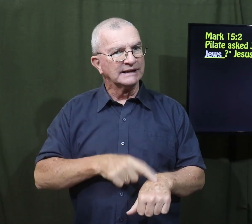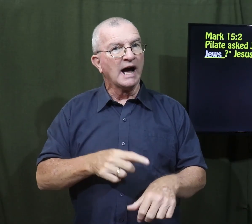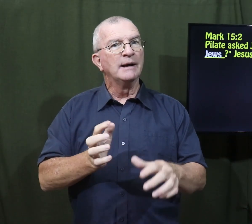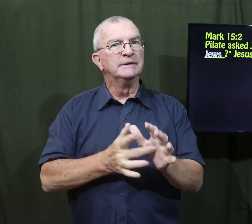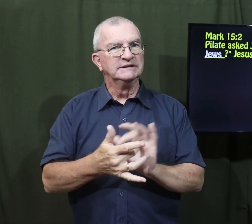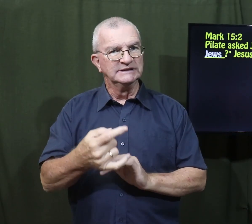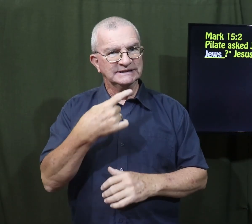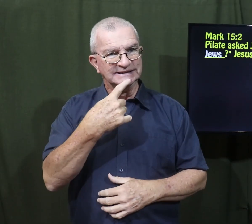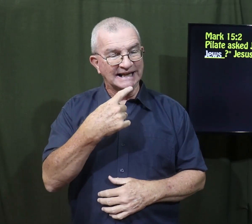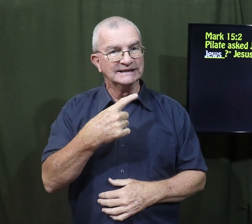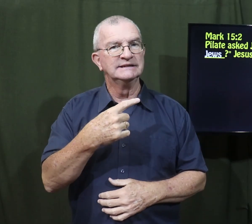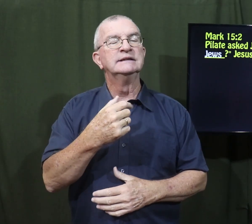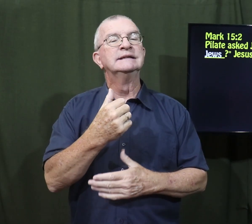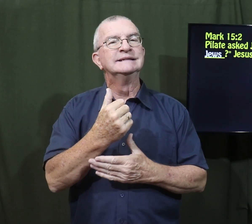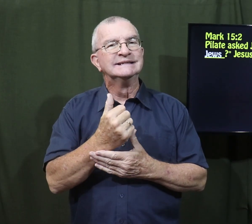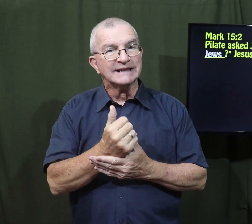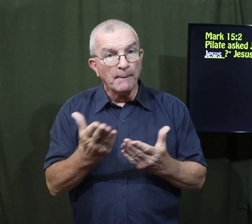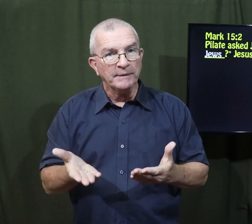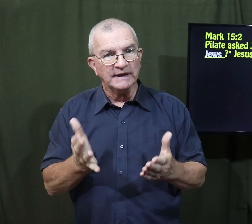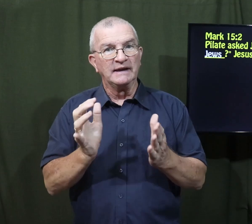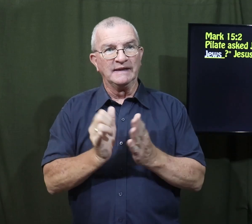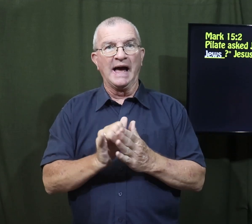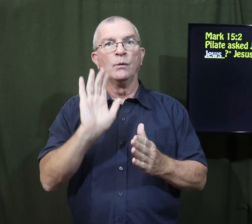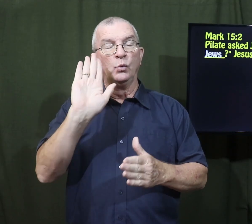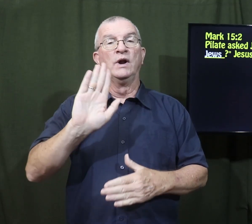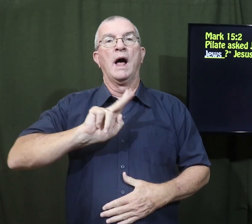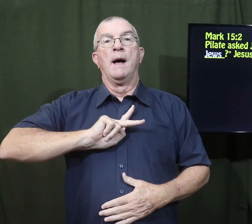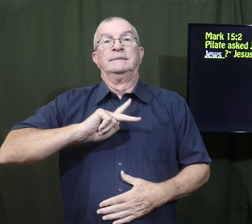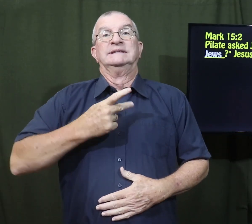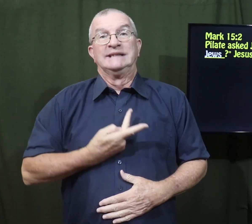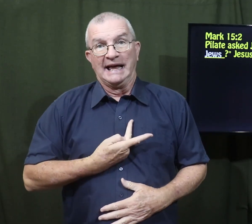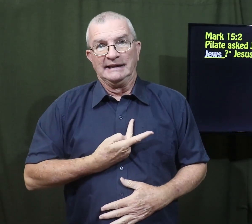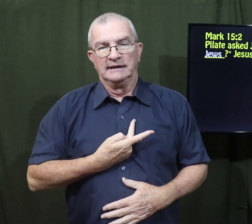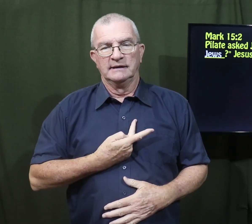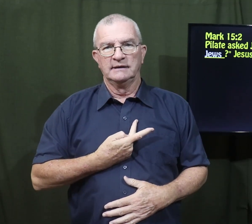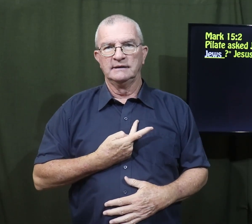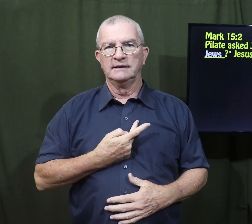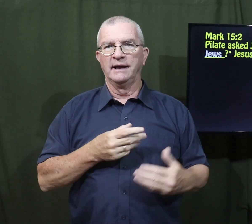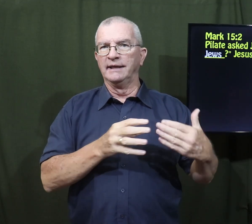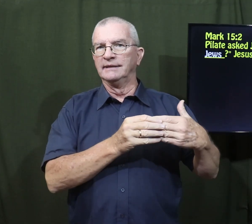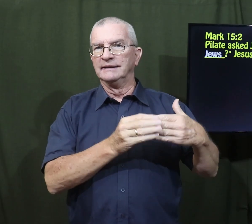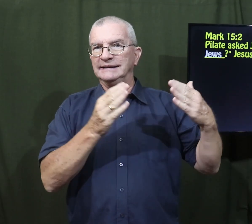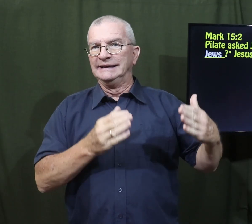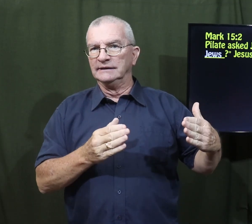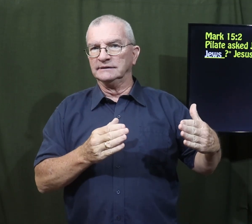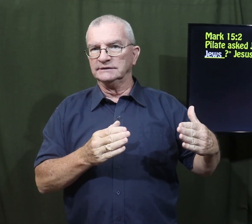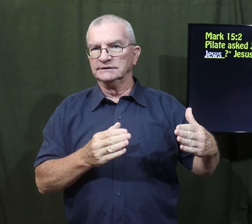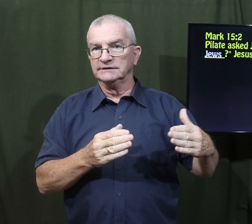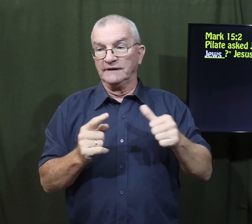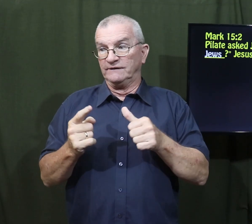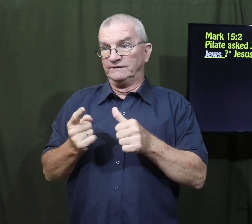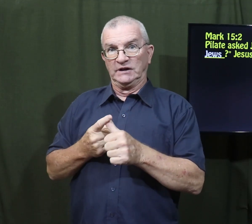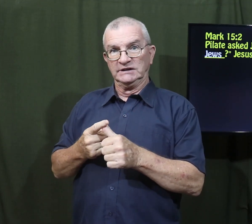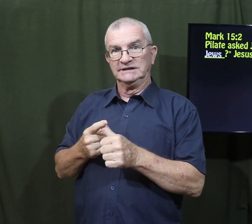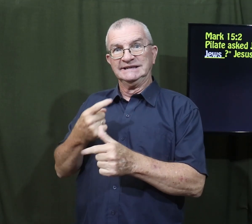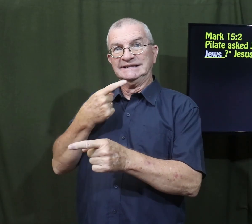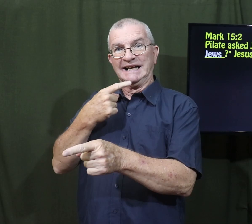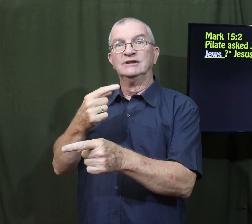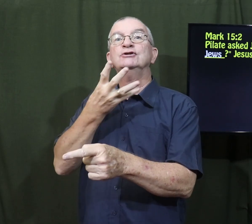So now this is the second time that Jesus admits that he is the king